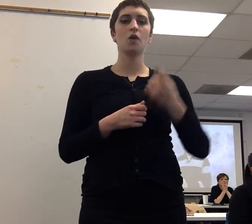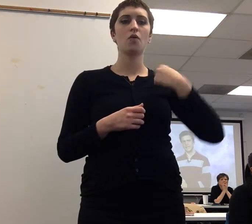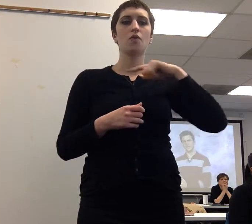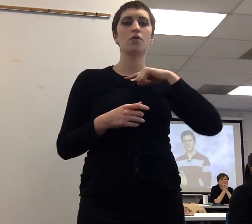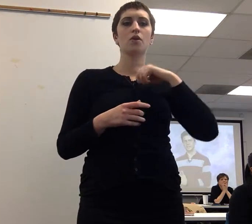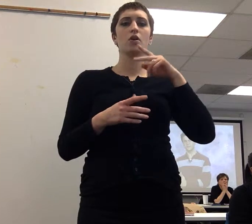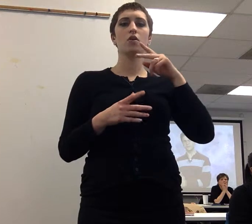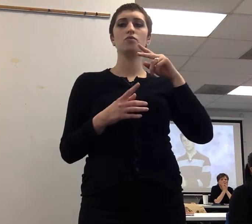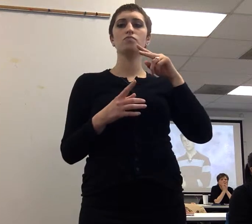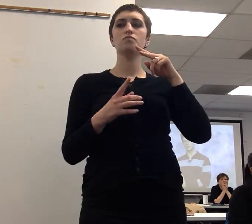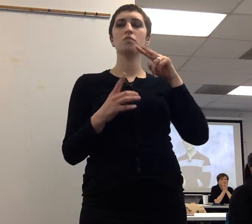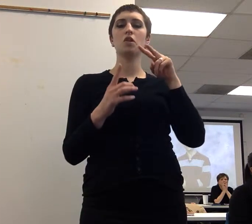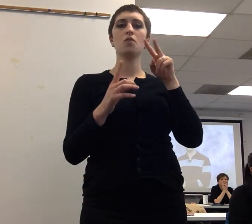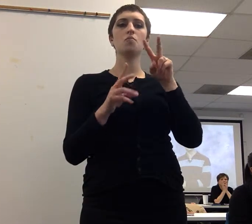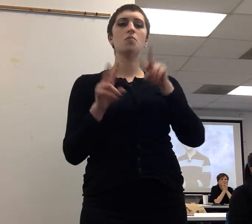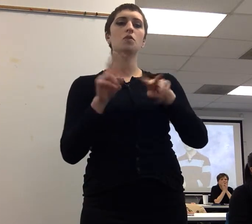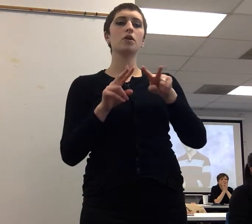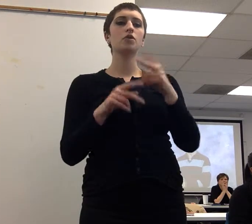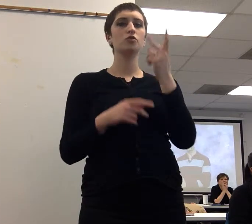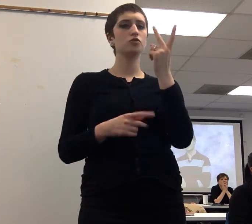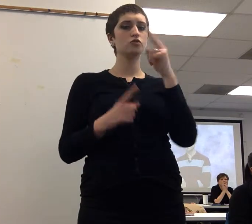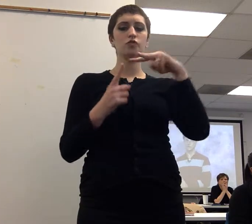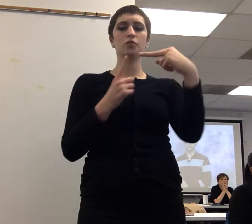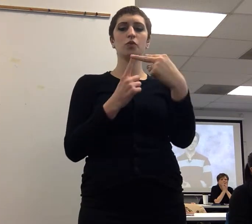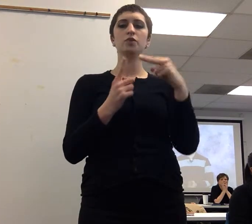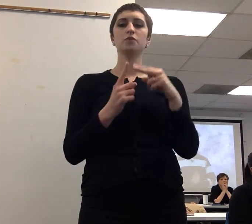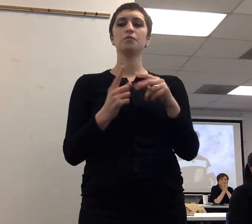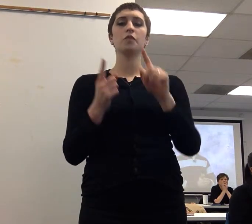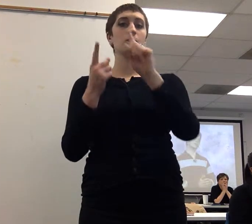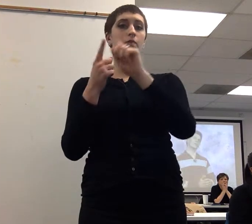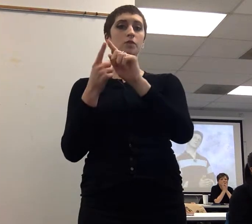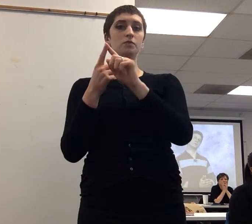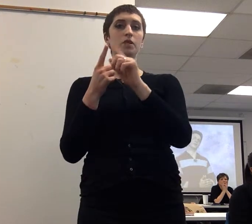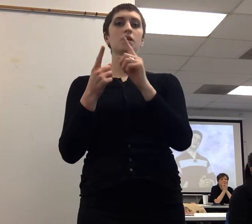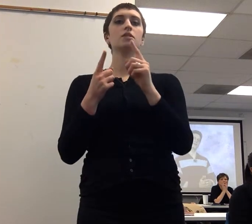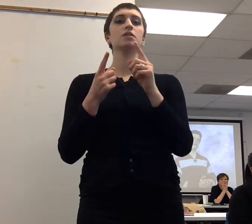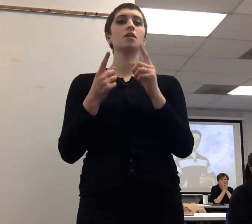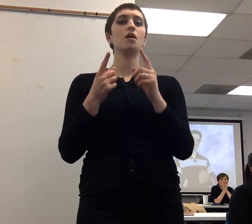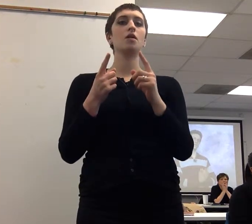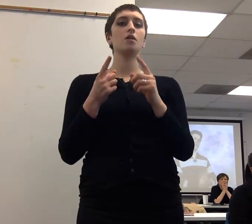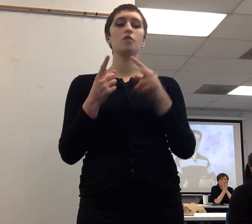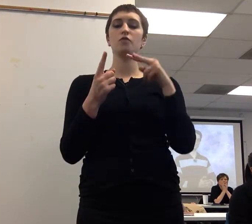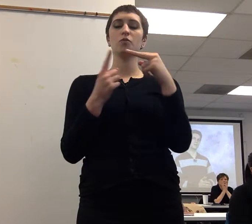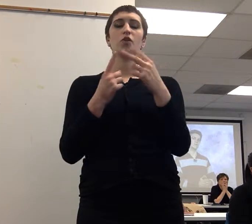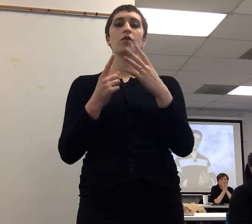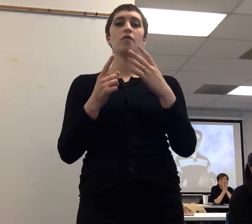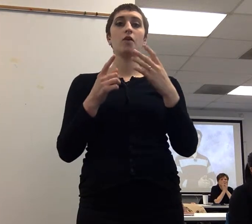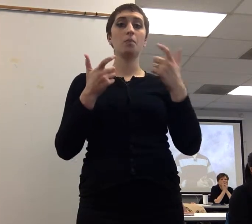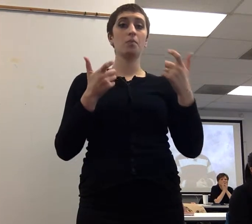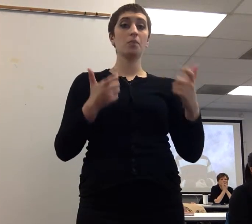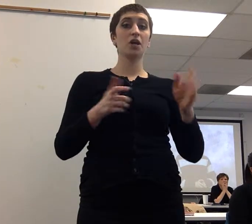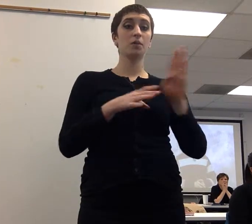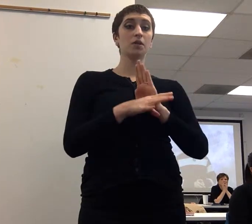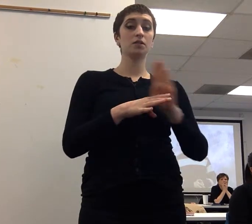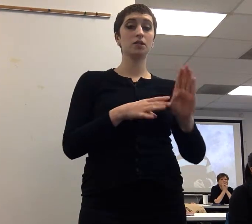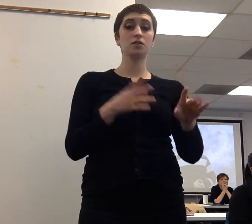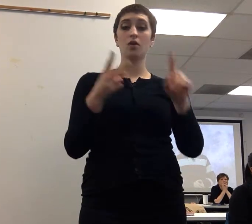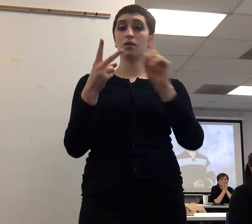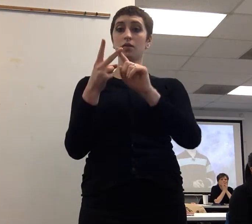going to look at is the viewpoint of big business. The other viewpoint we're going to look at is the viewpoint of the American